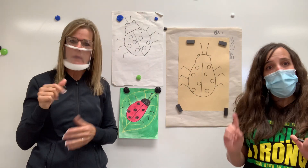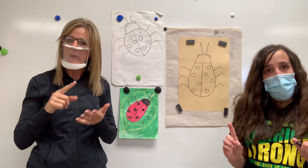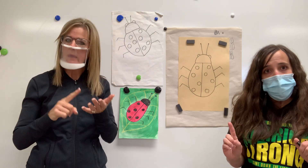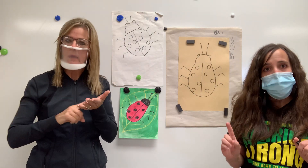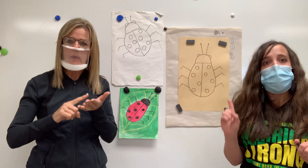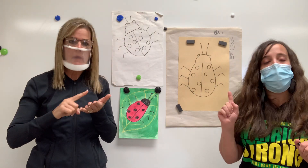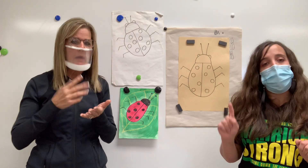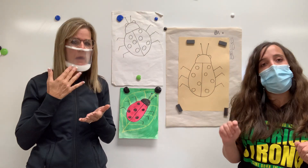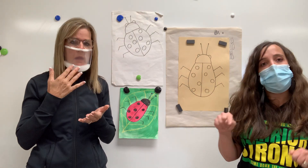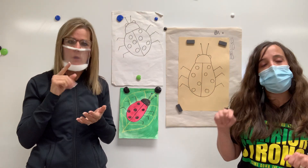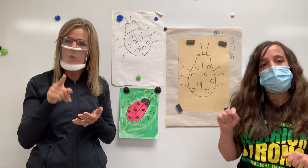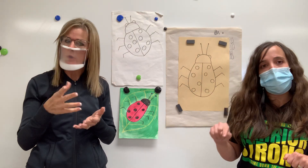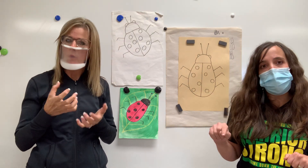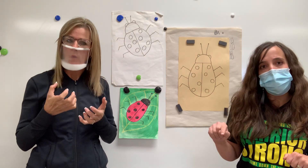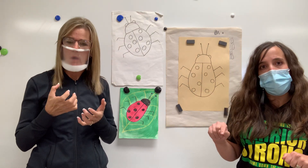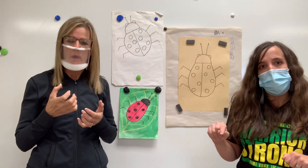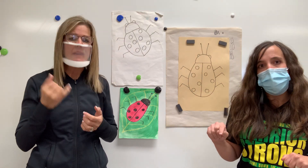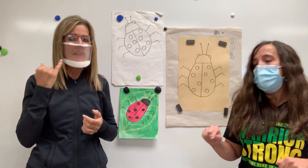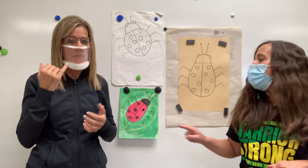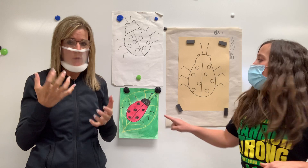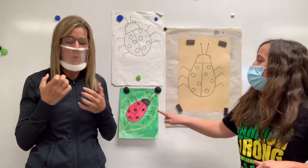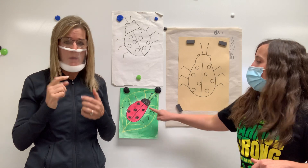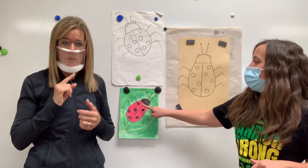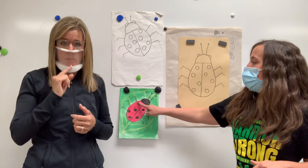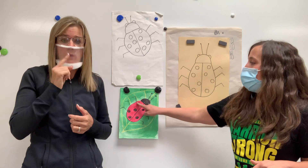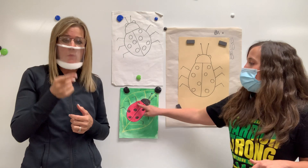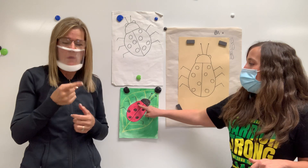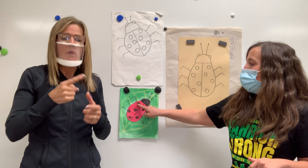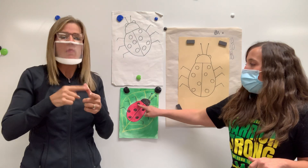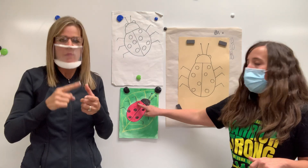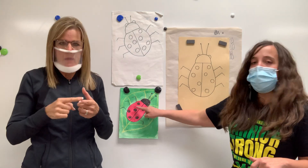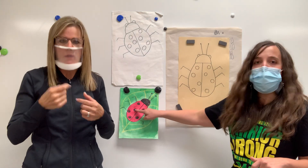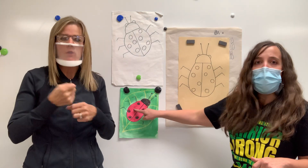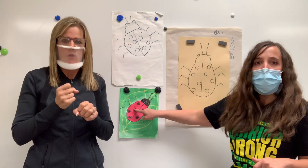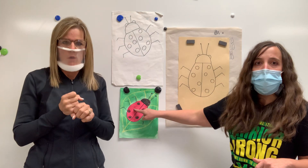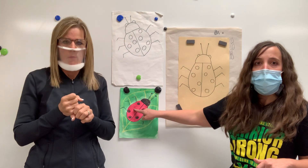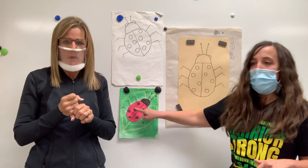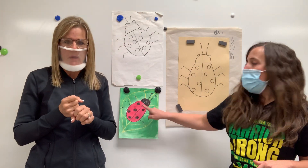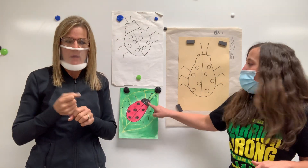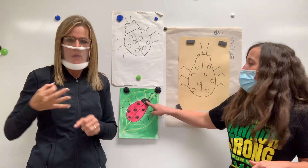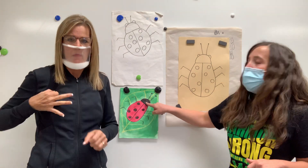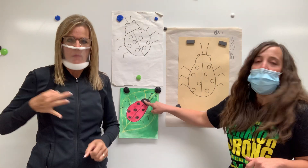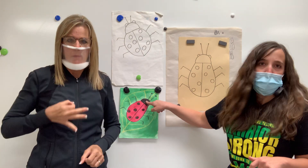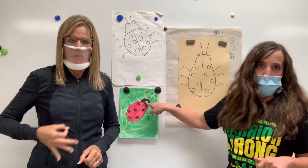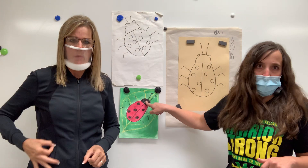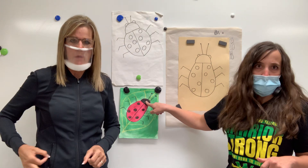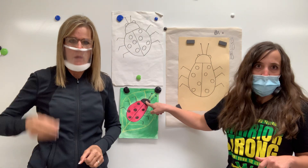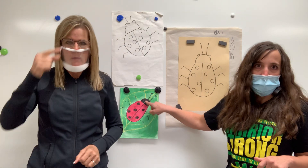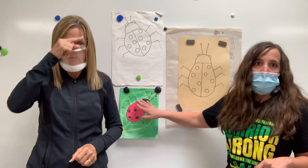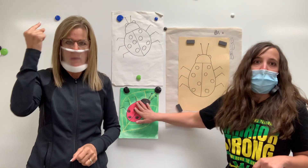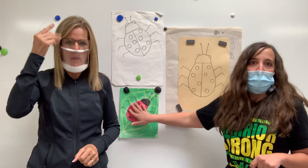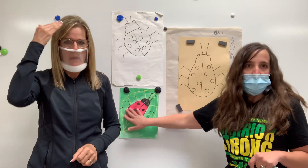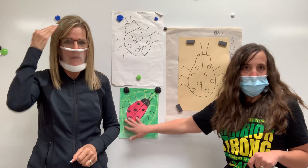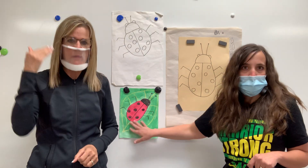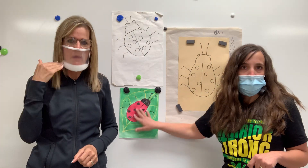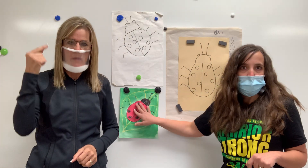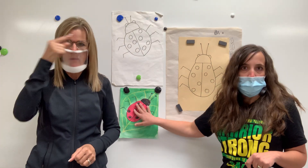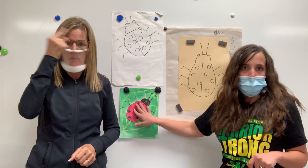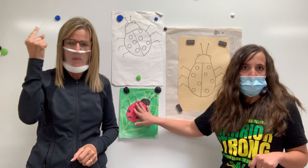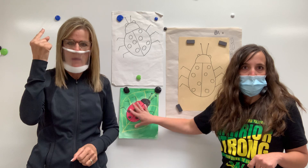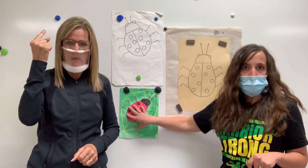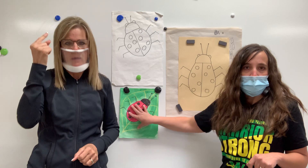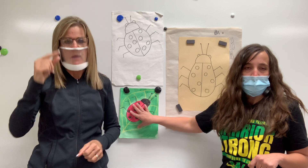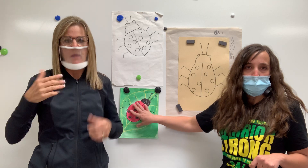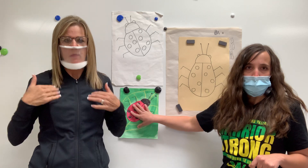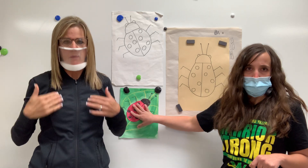you want a realistic ladybug, then you're gonna make the polka dots black and the head black and the rest